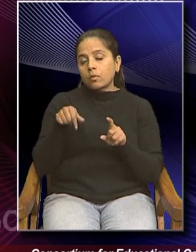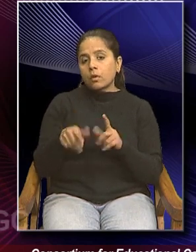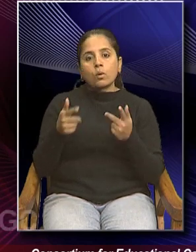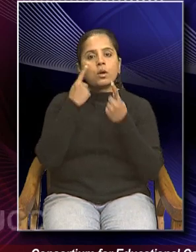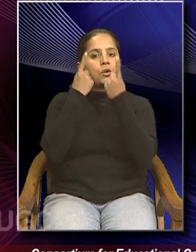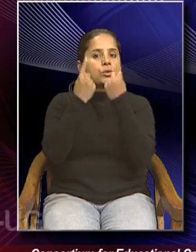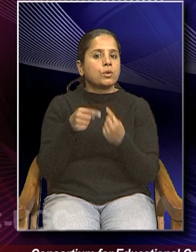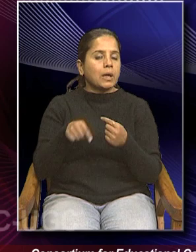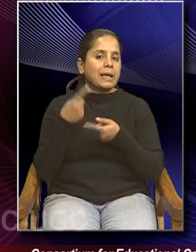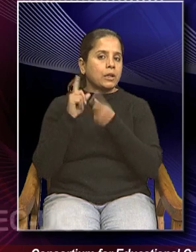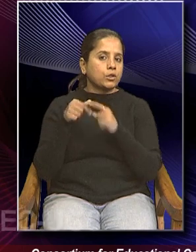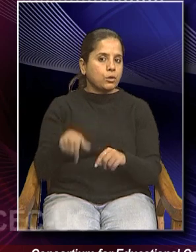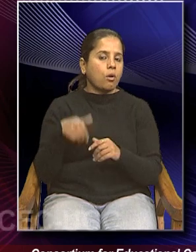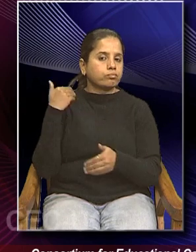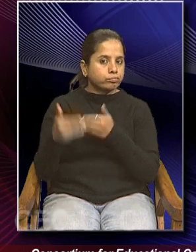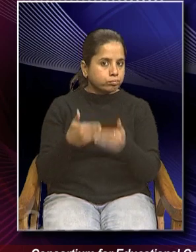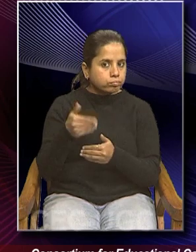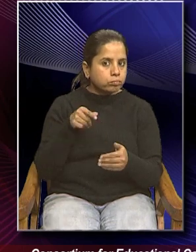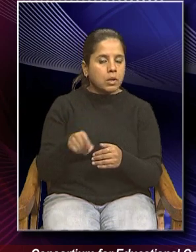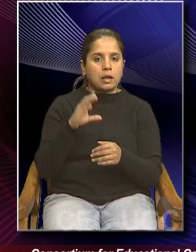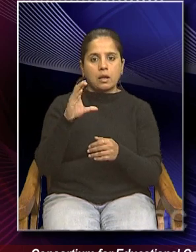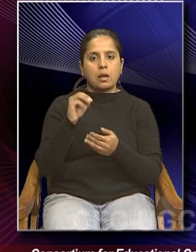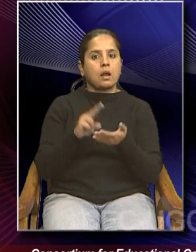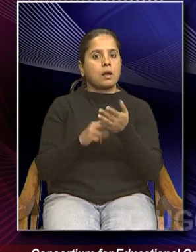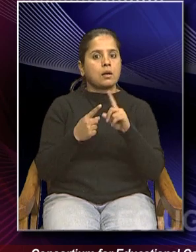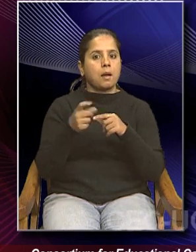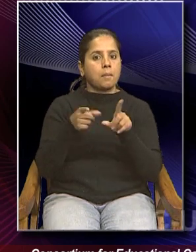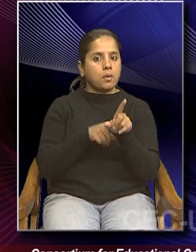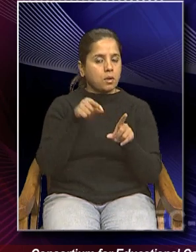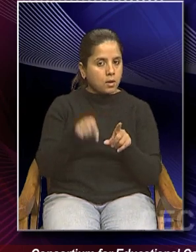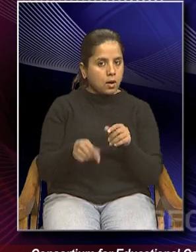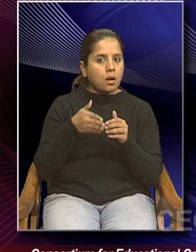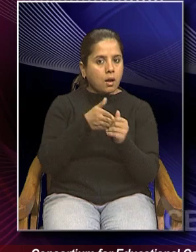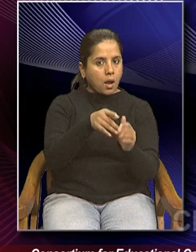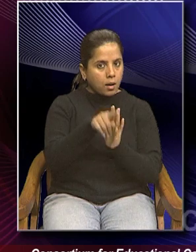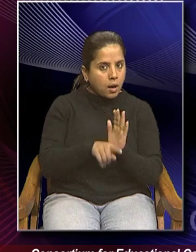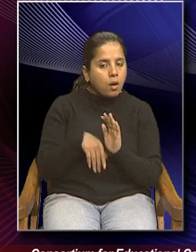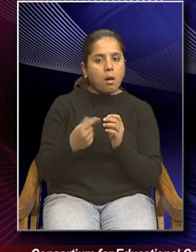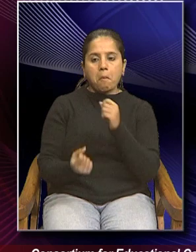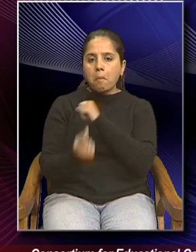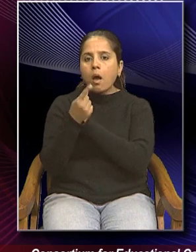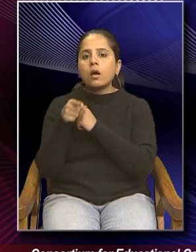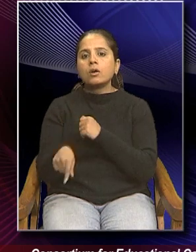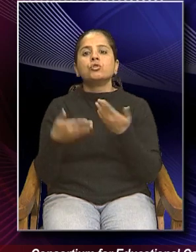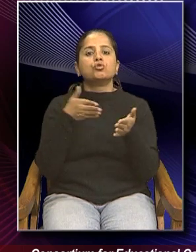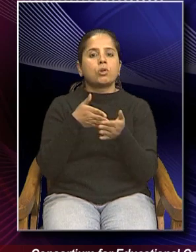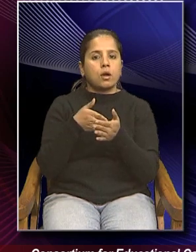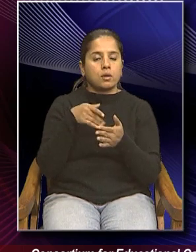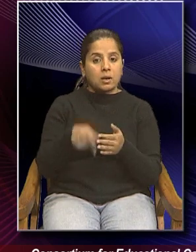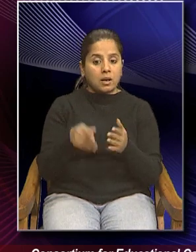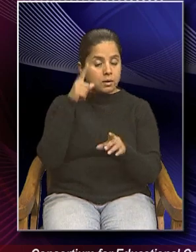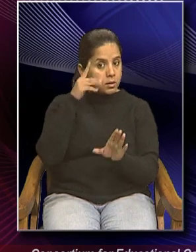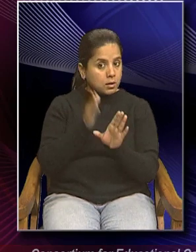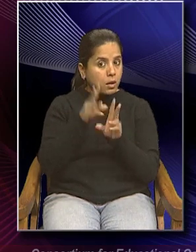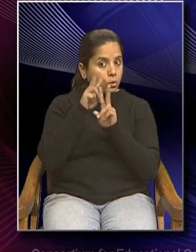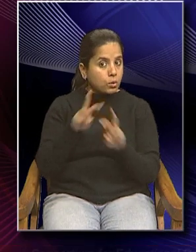examining historical precedents, contemporary guidelines, and emerging challenges. Psychological research,